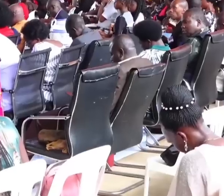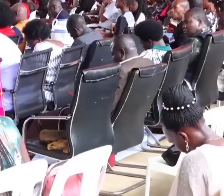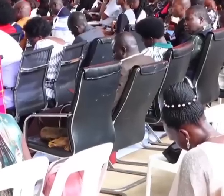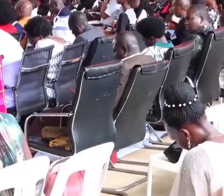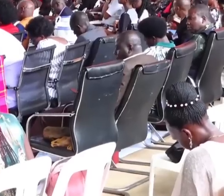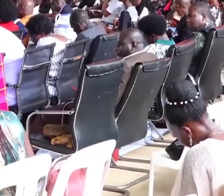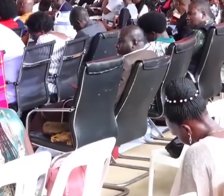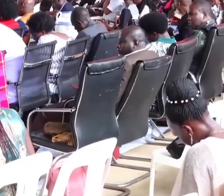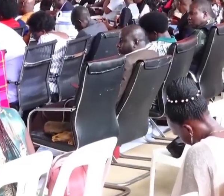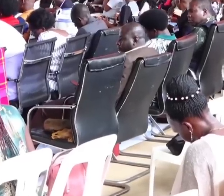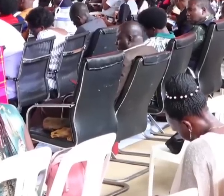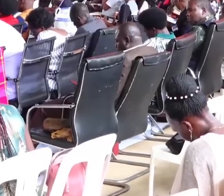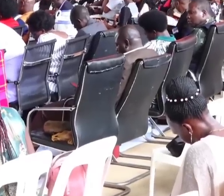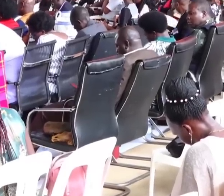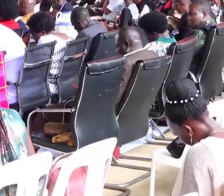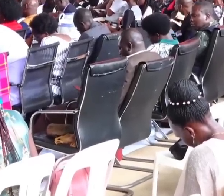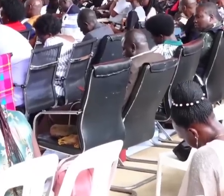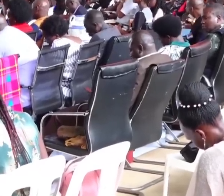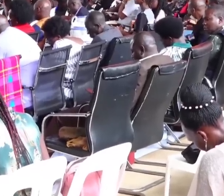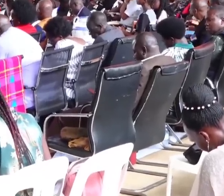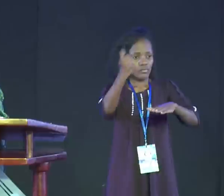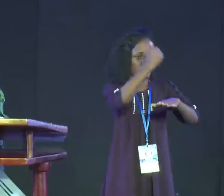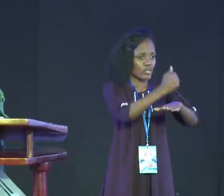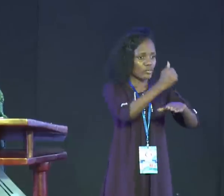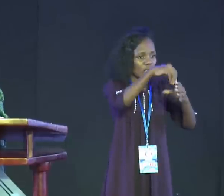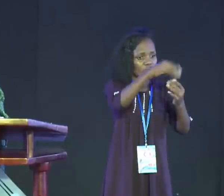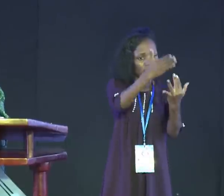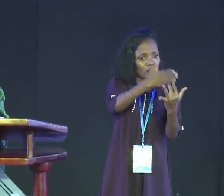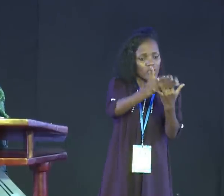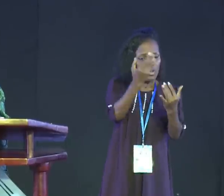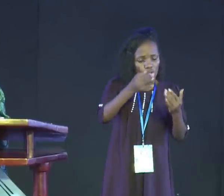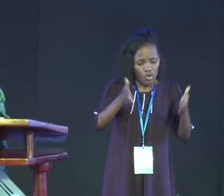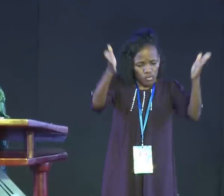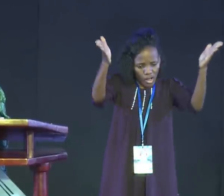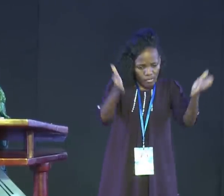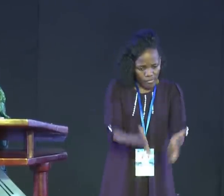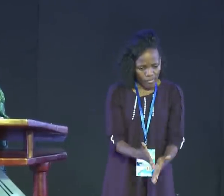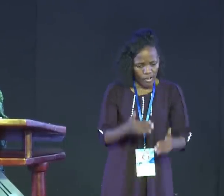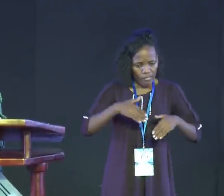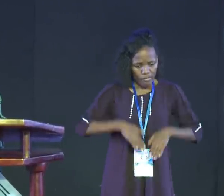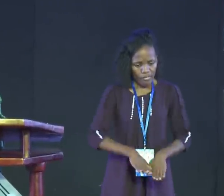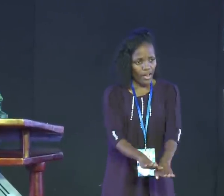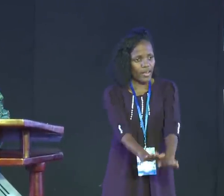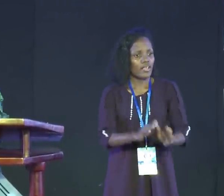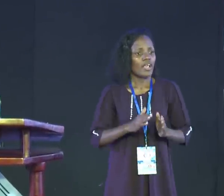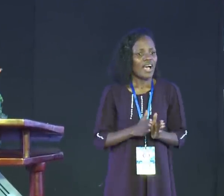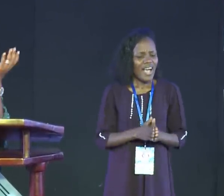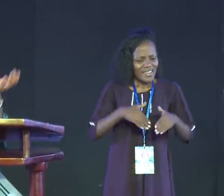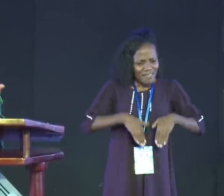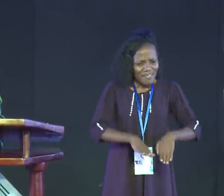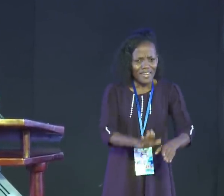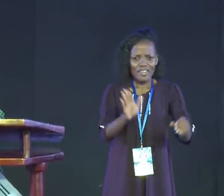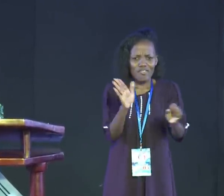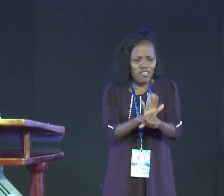in the spirit of the Lord, and set me in the midst of the valley, and it was full of